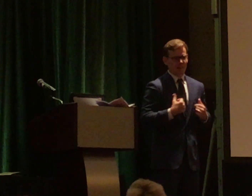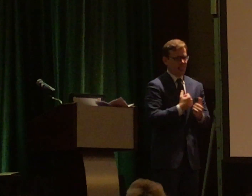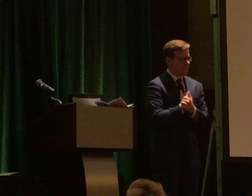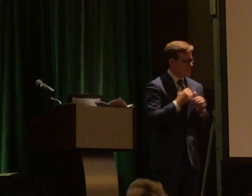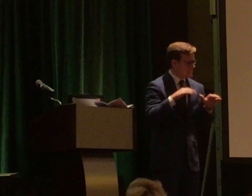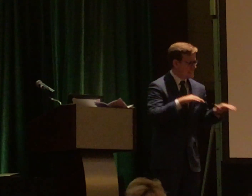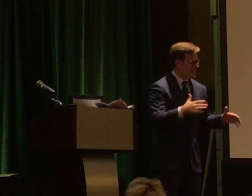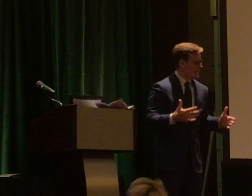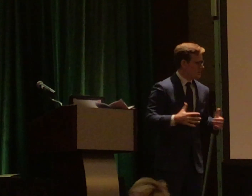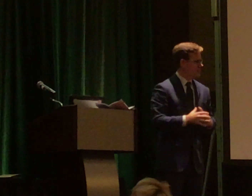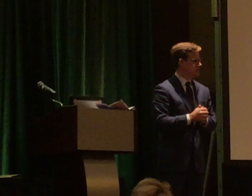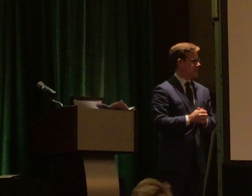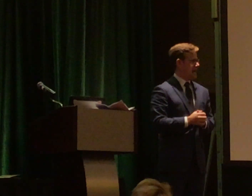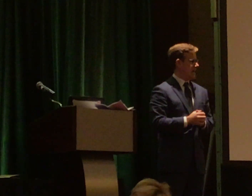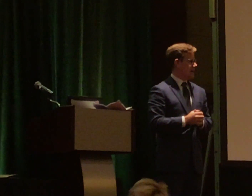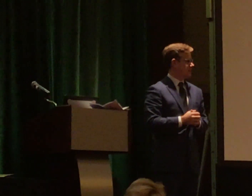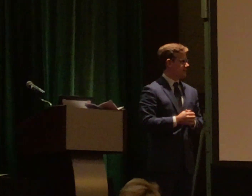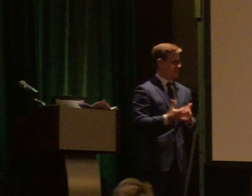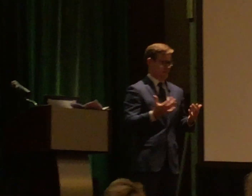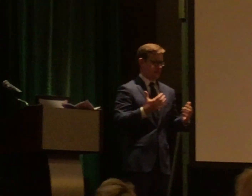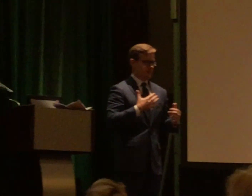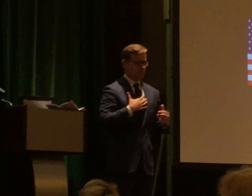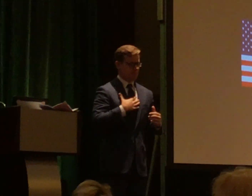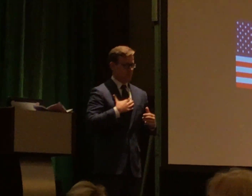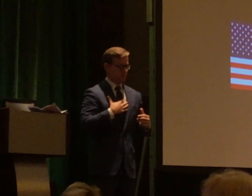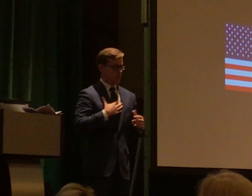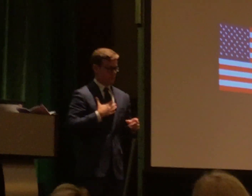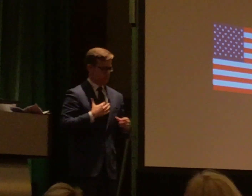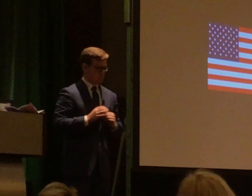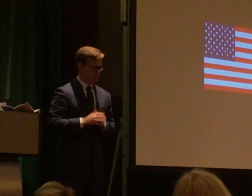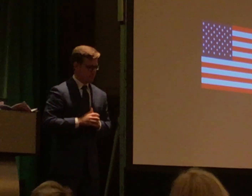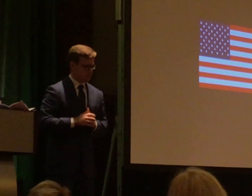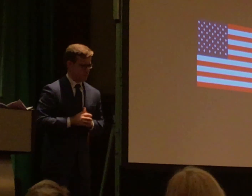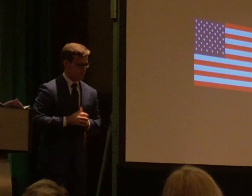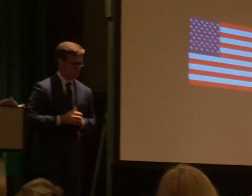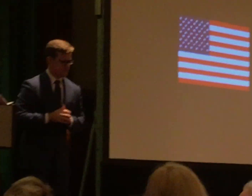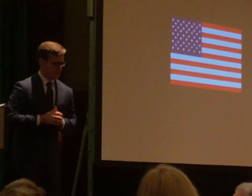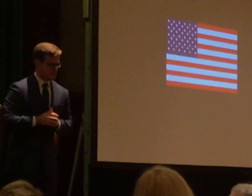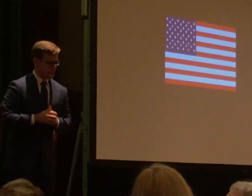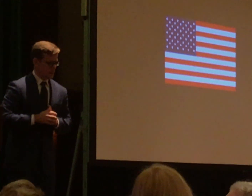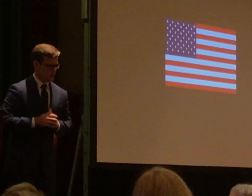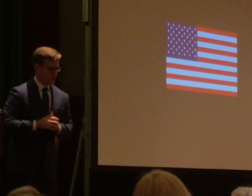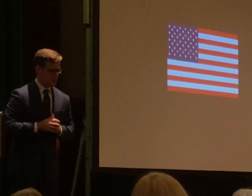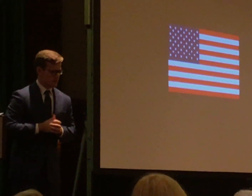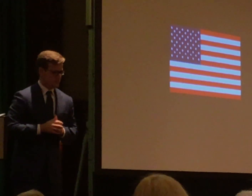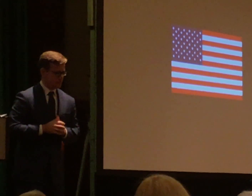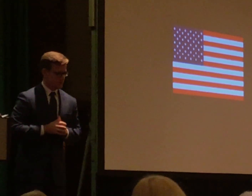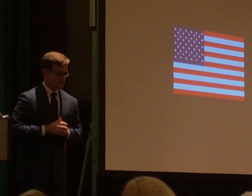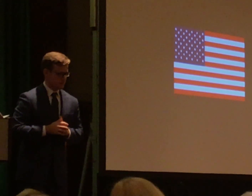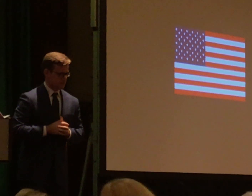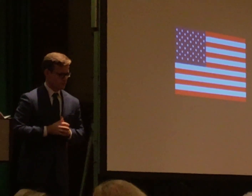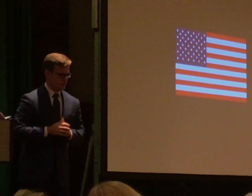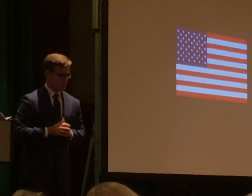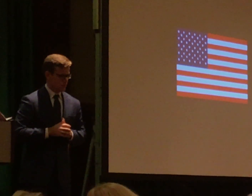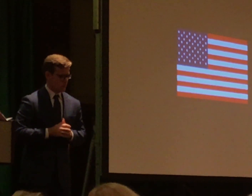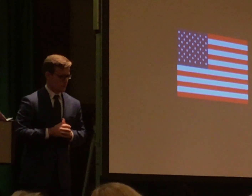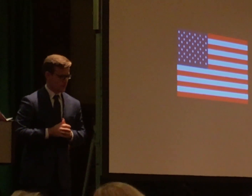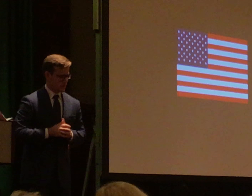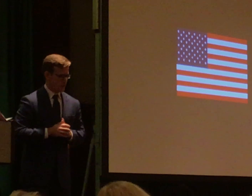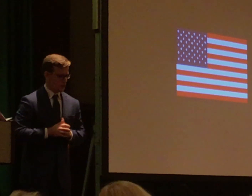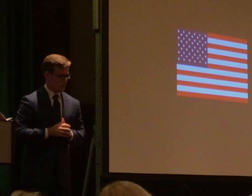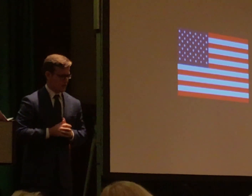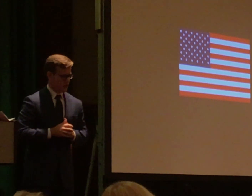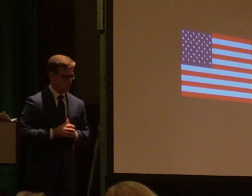the ROTC program, and then also later I participated in the ROTC program, and then